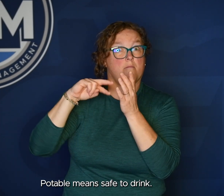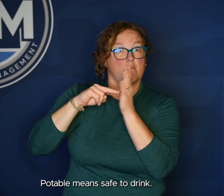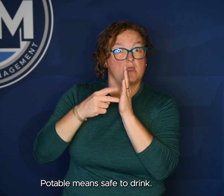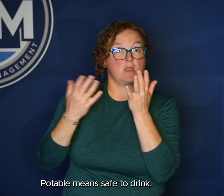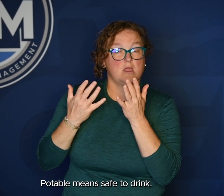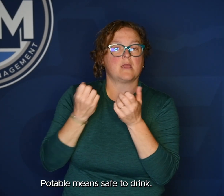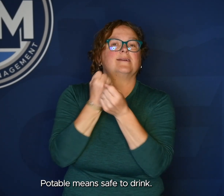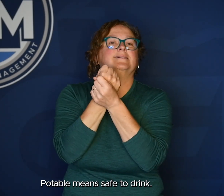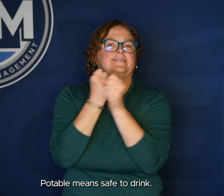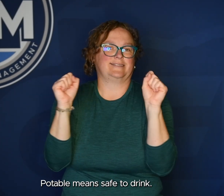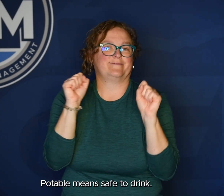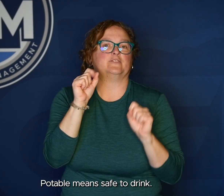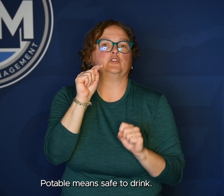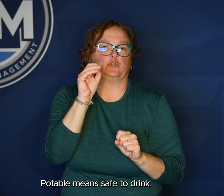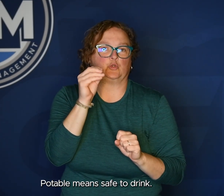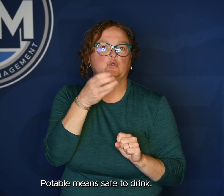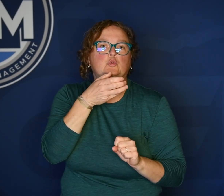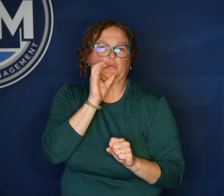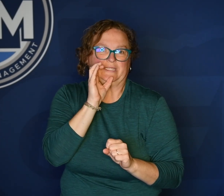Potable means safe to drink.